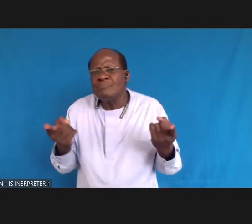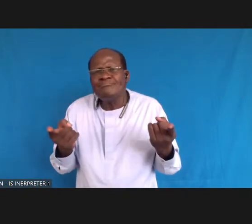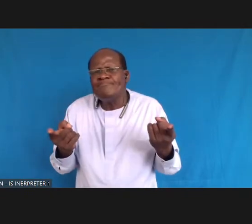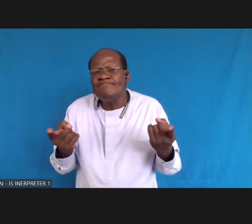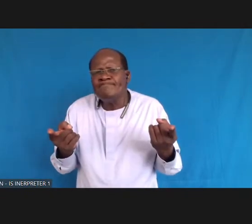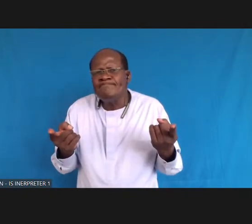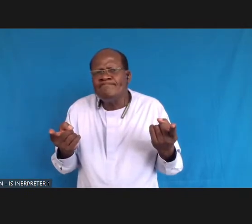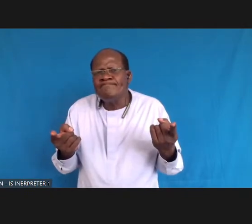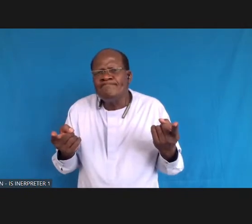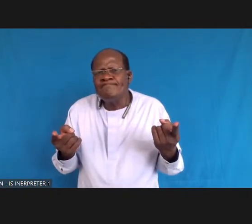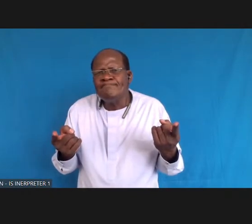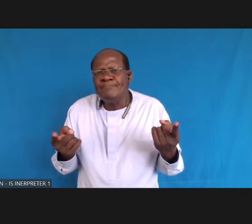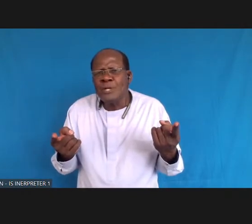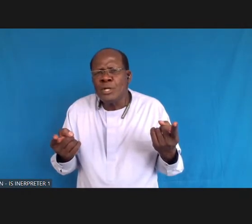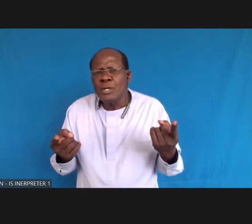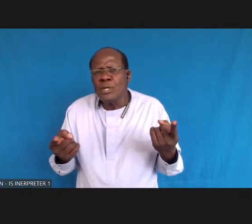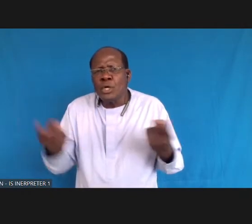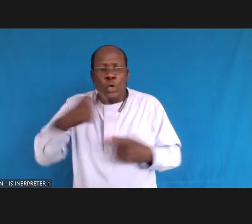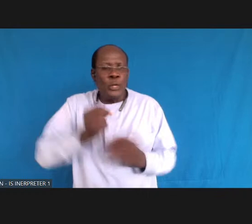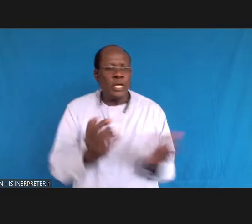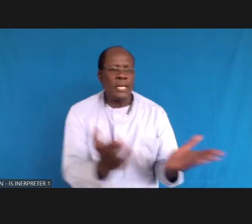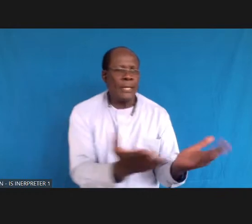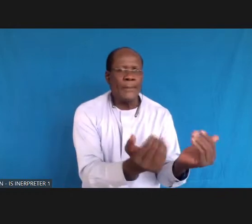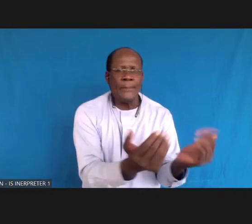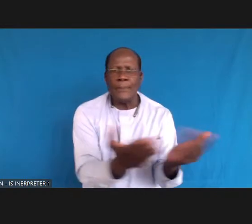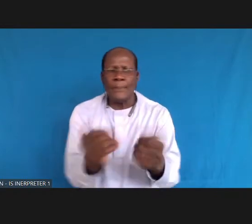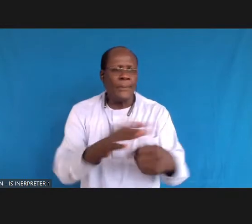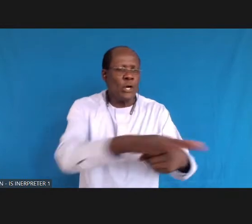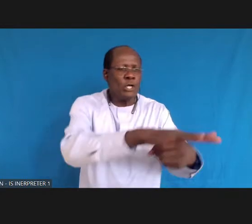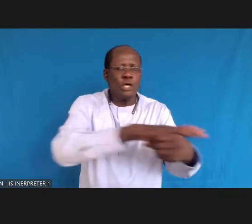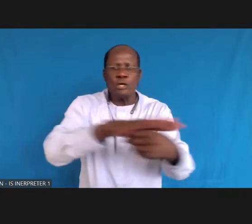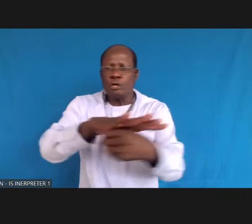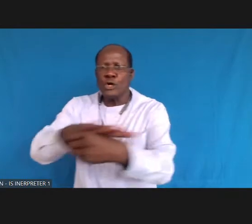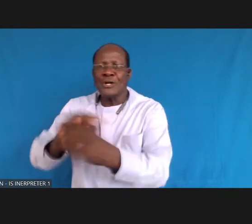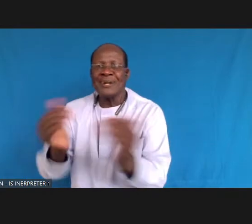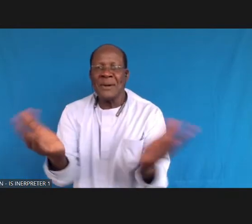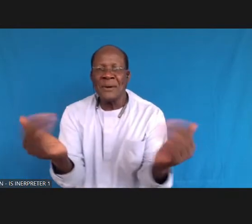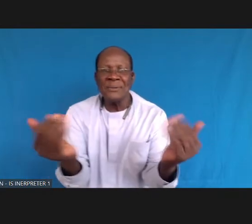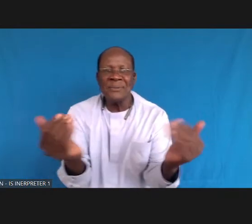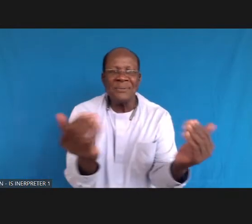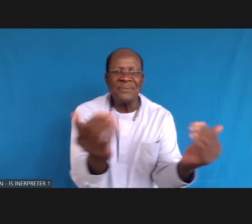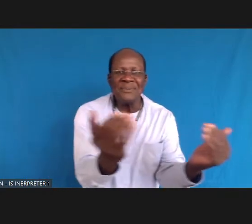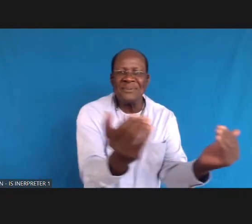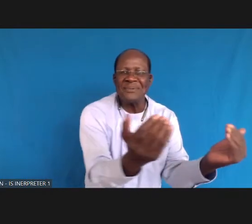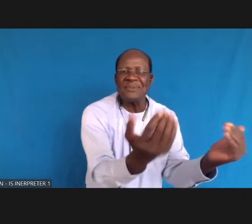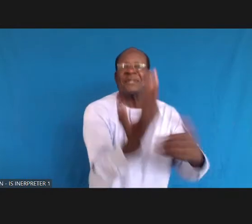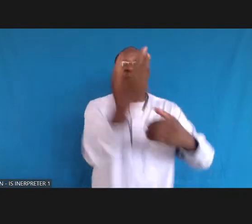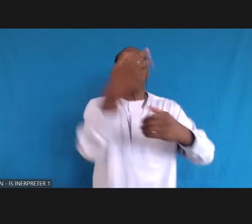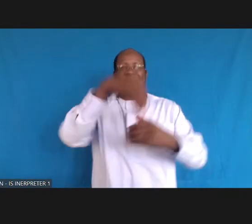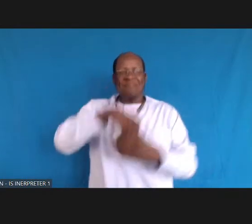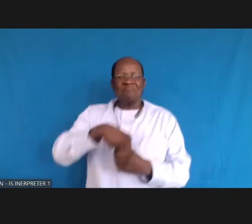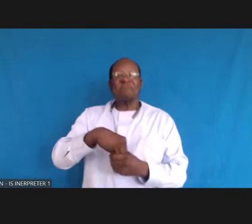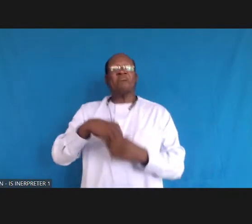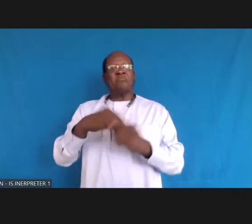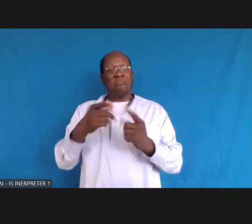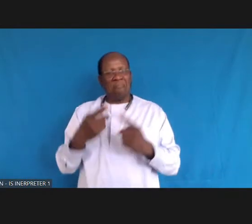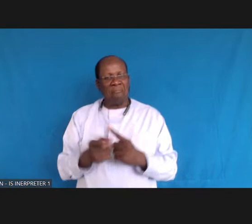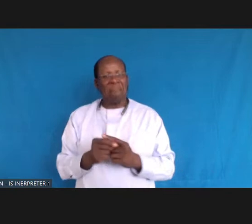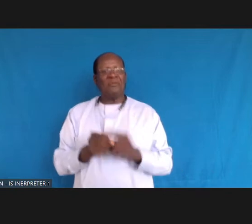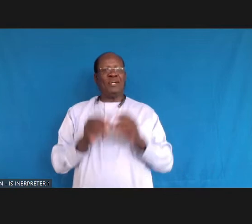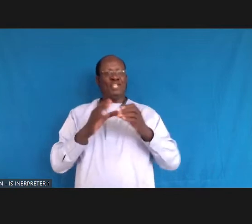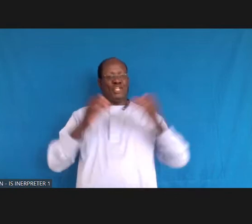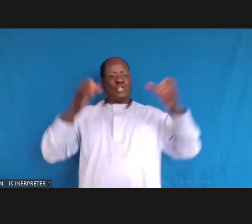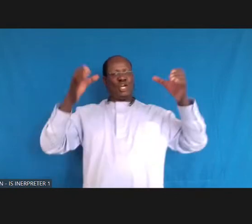is in place to involve grassroots organizations majorly, is the ministry, department, and the